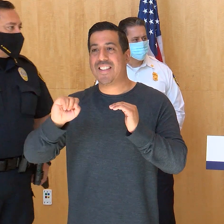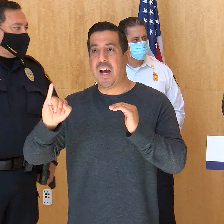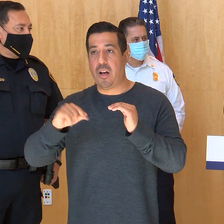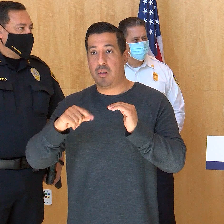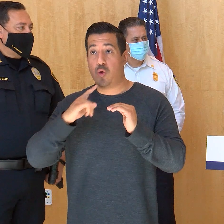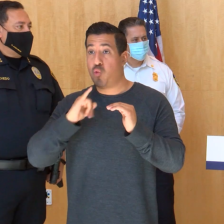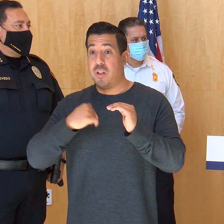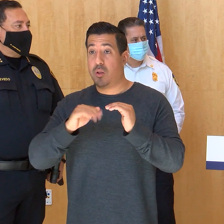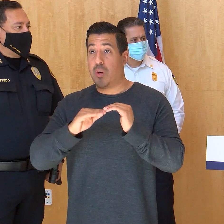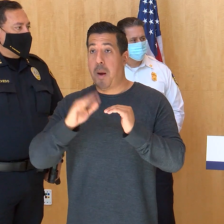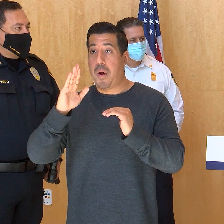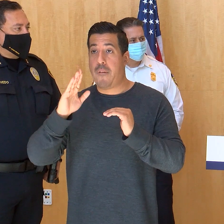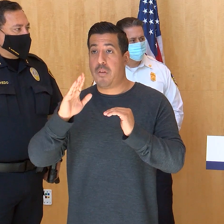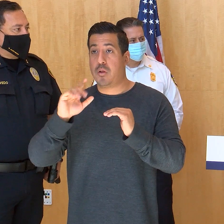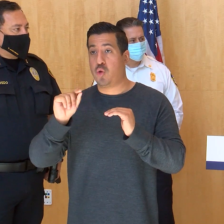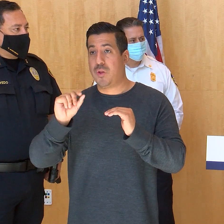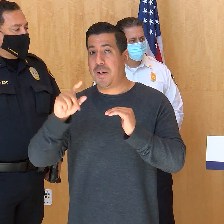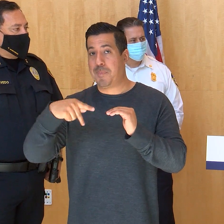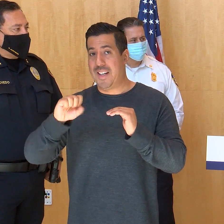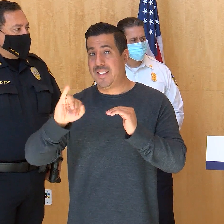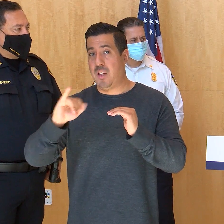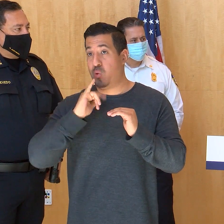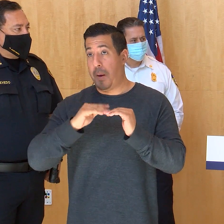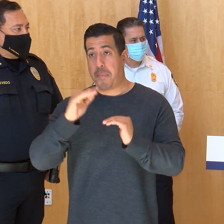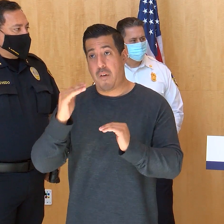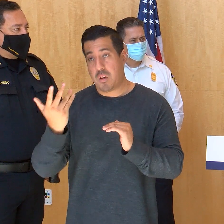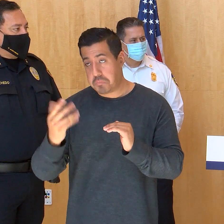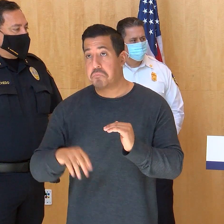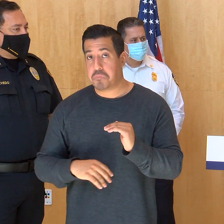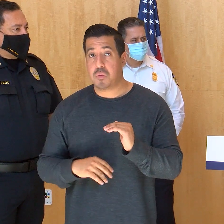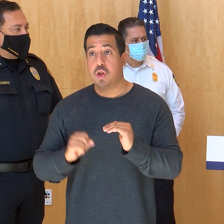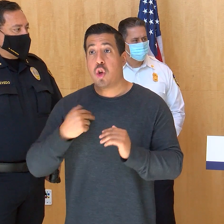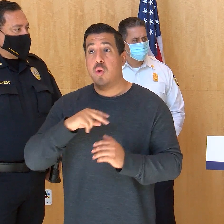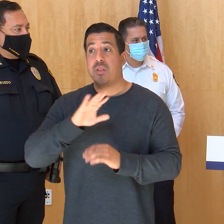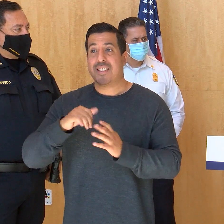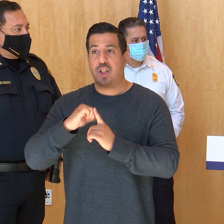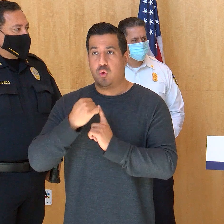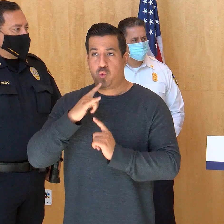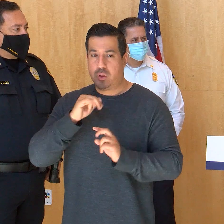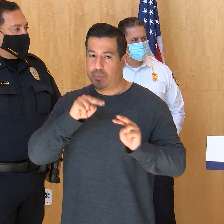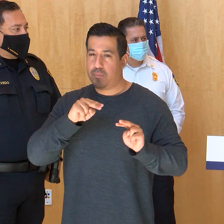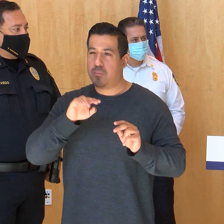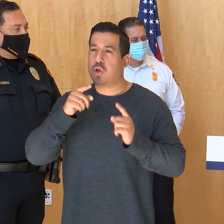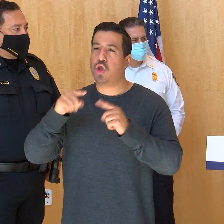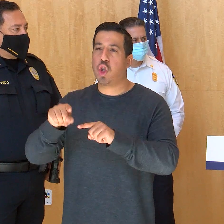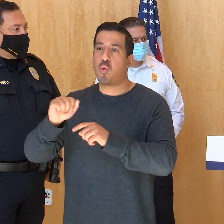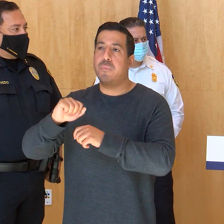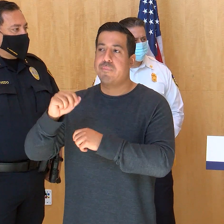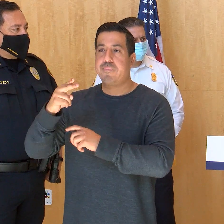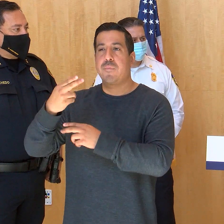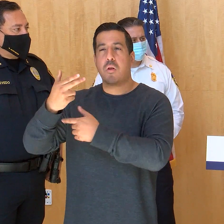are above 20 psi's. And so this was a situation that we looked at very closely during Harvey, so I'm quite familiar with